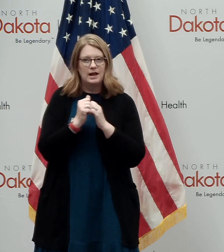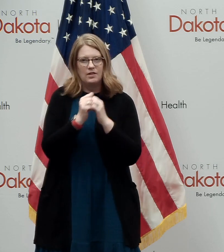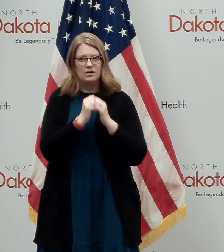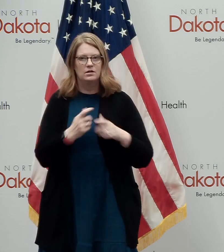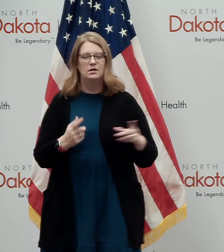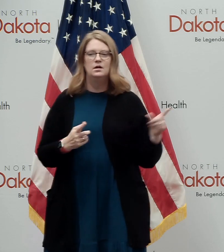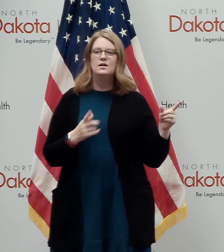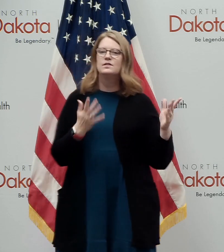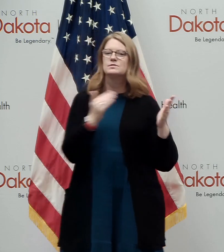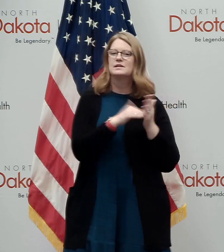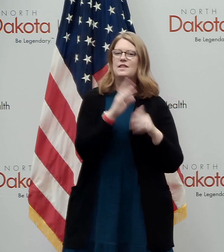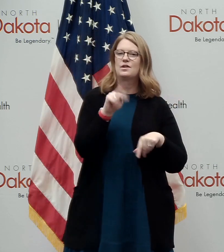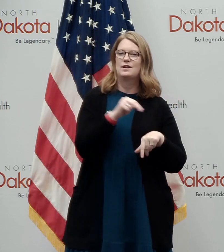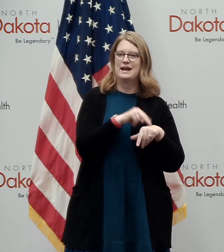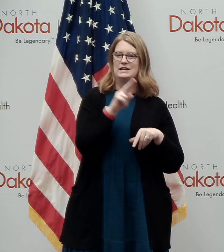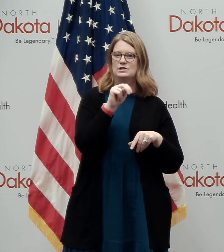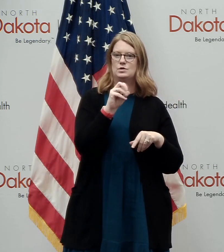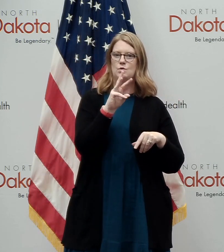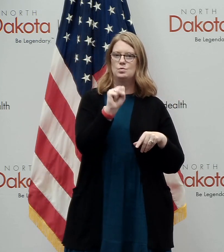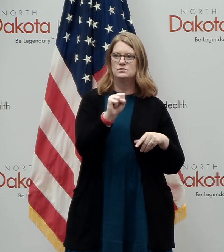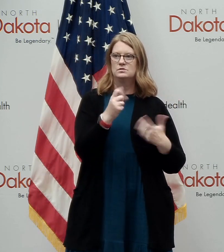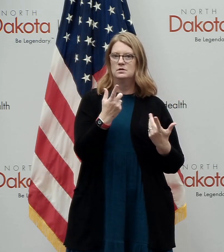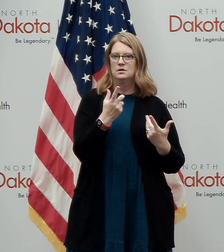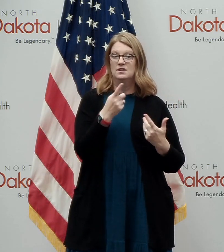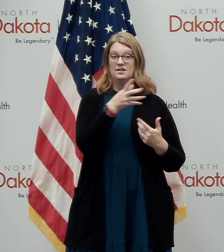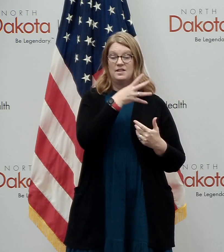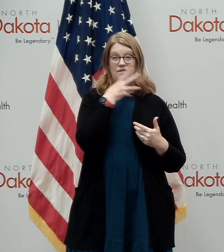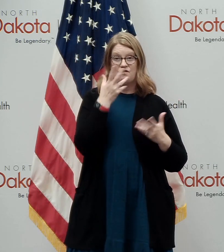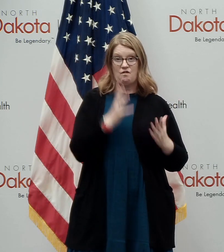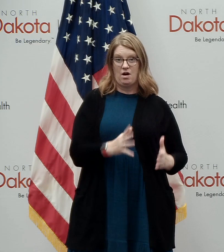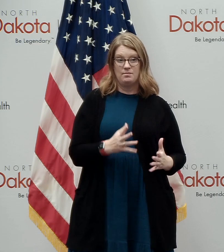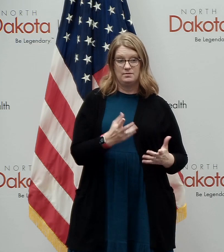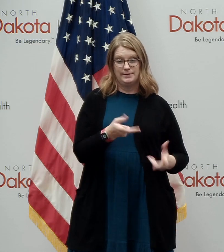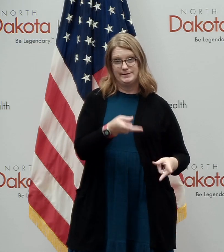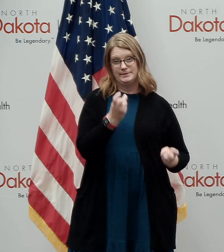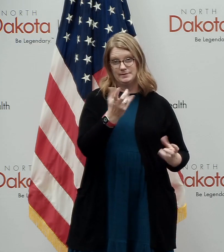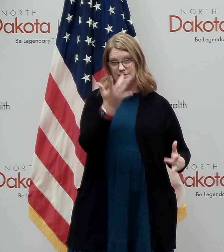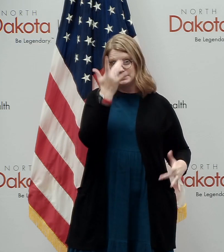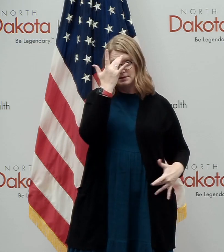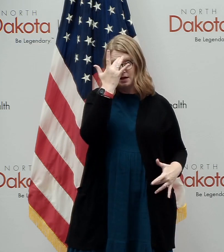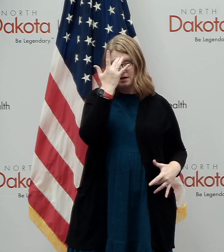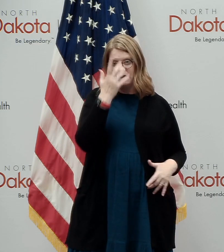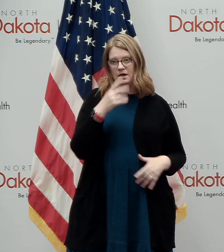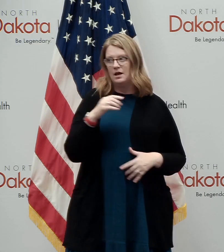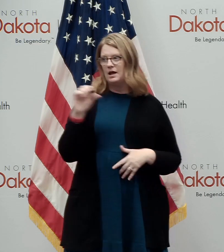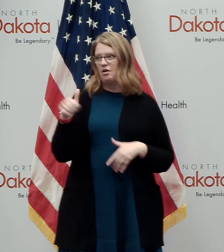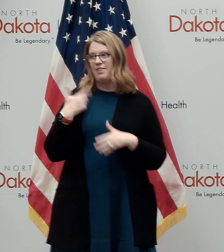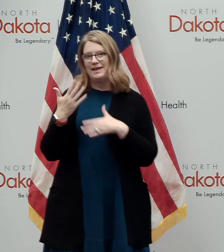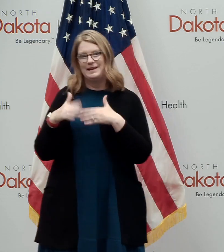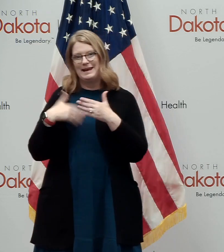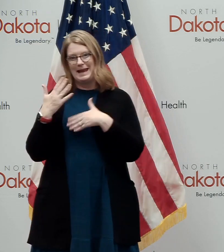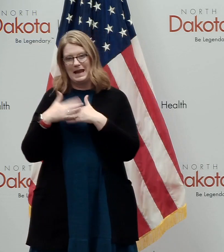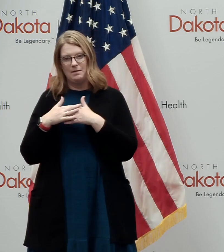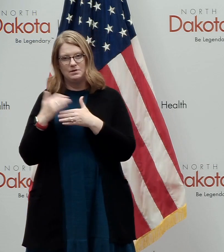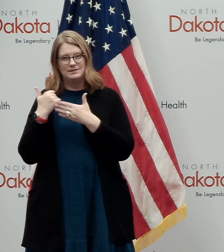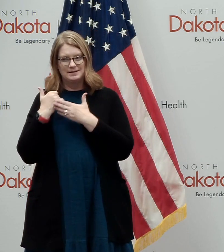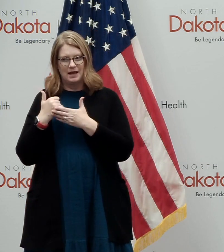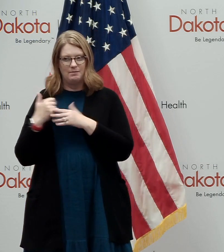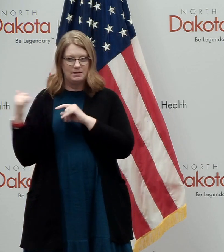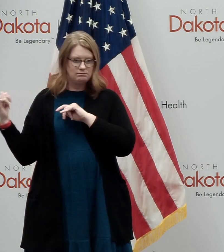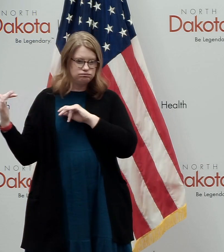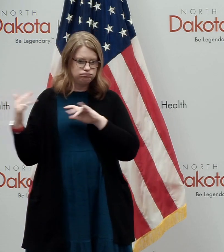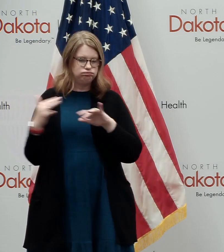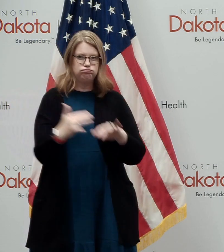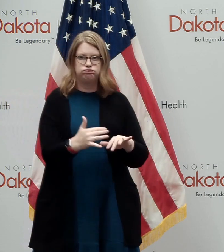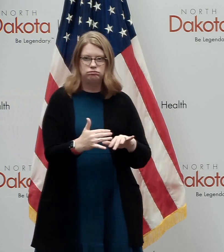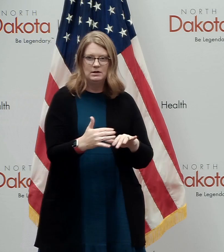news story about farmer who became ill and all the neighbors rallied to help him harvest. That's the North Dakota I knew and